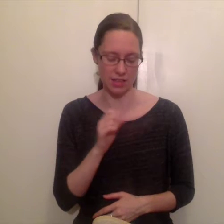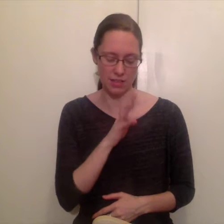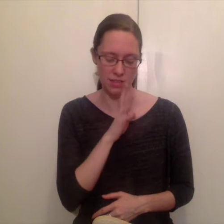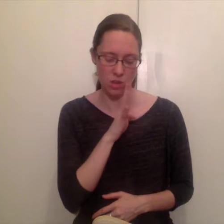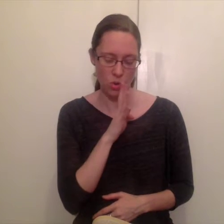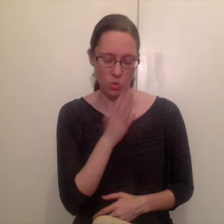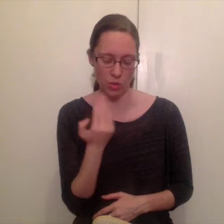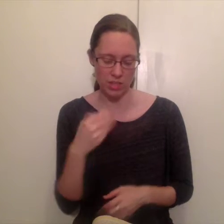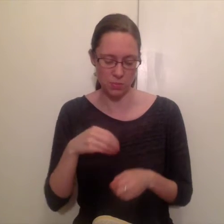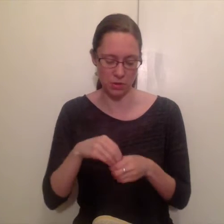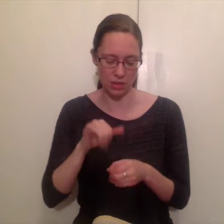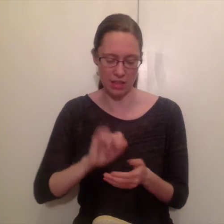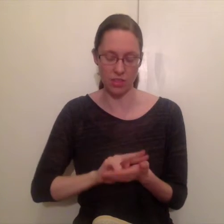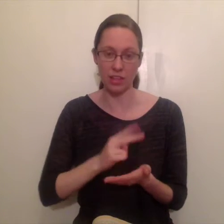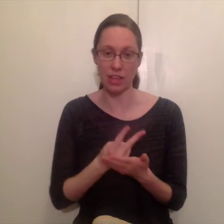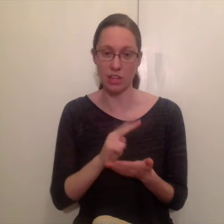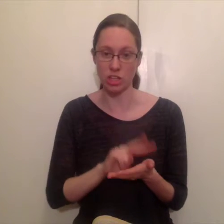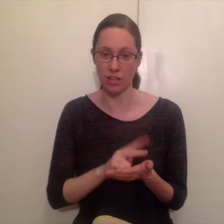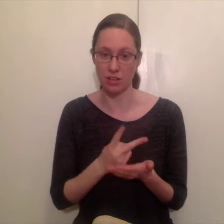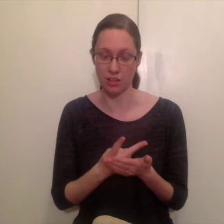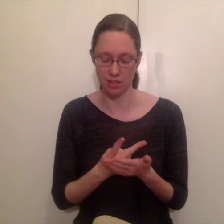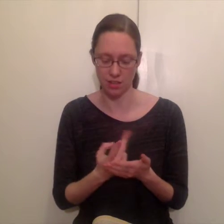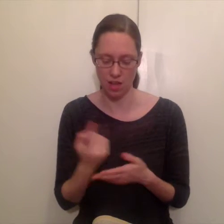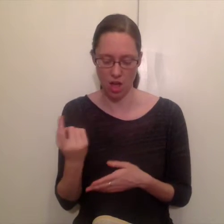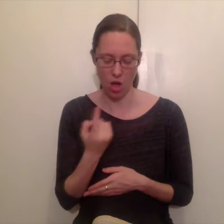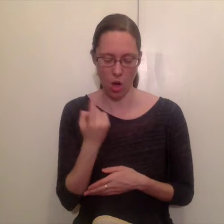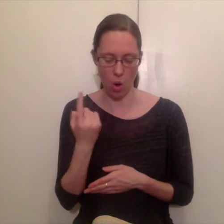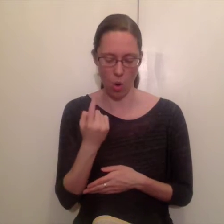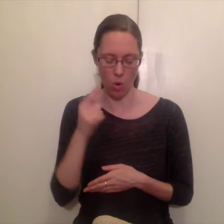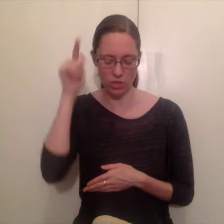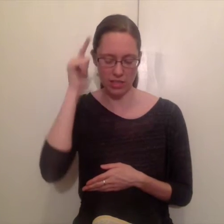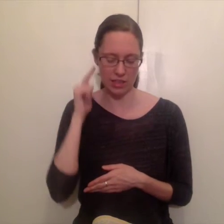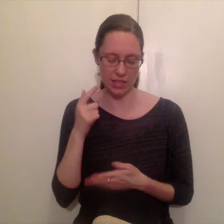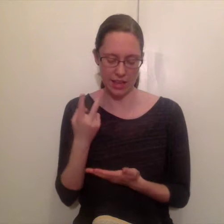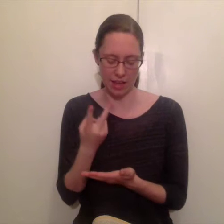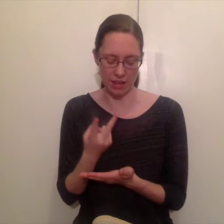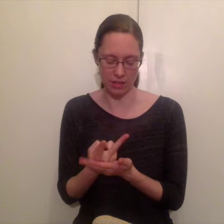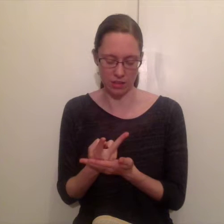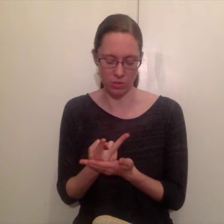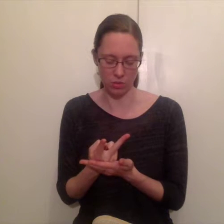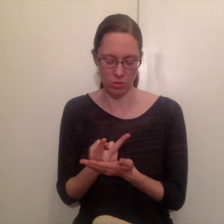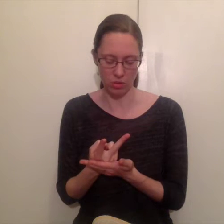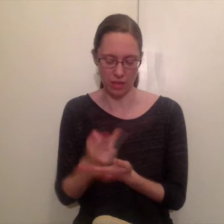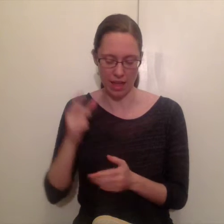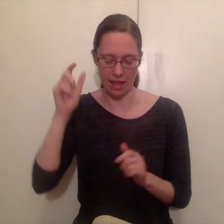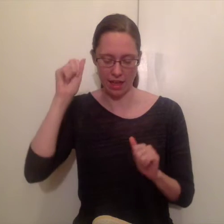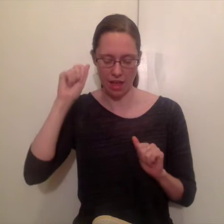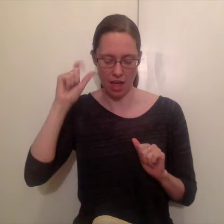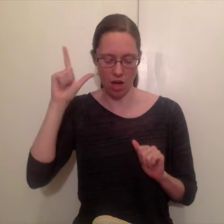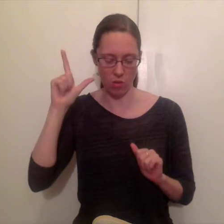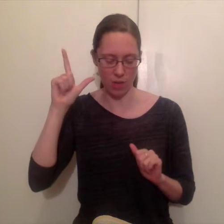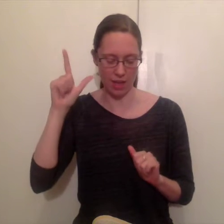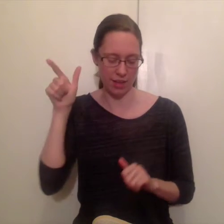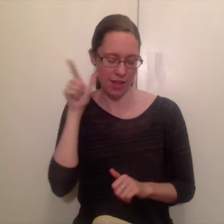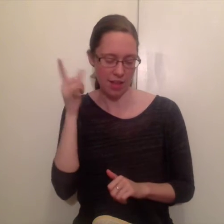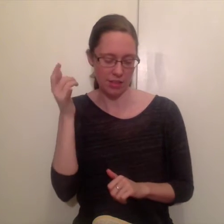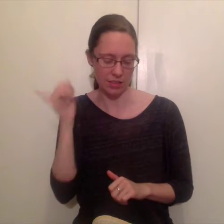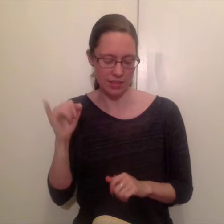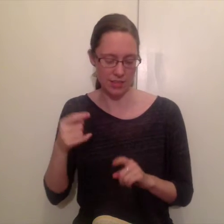voices whispered in the kitchen. Only Leah lay awake,